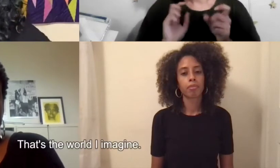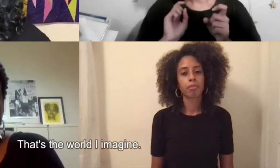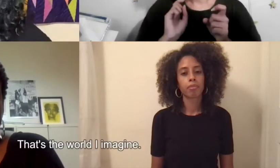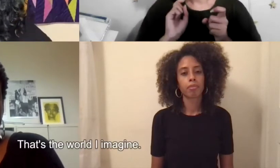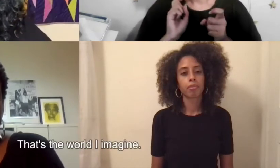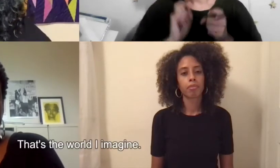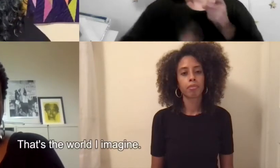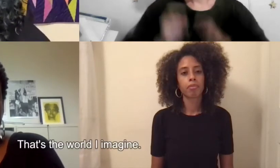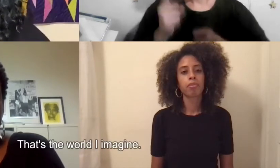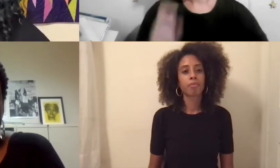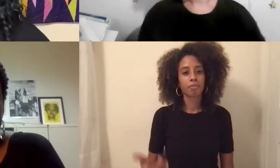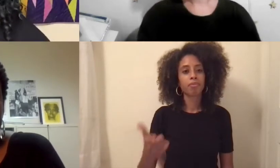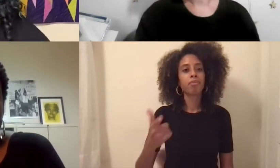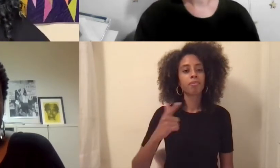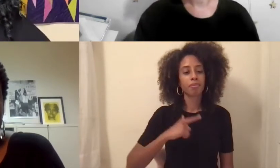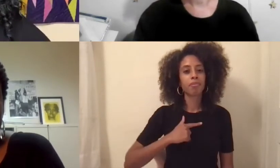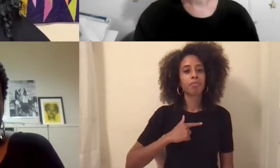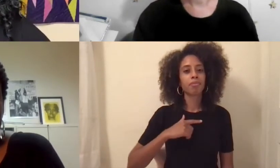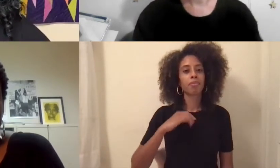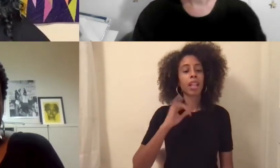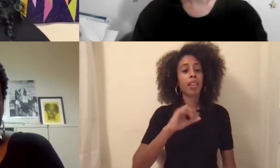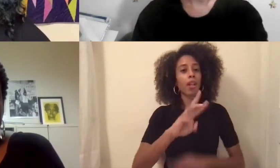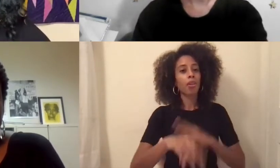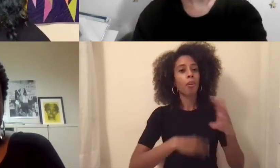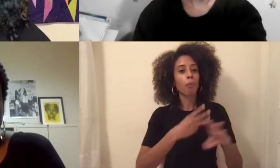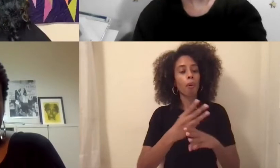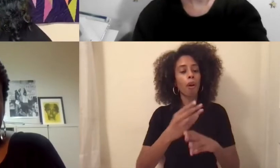That's the world I imagine.